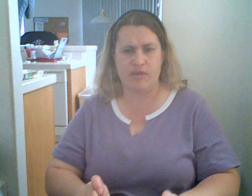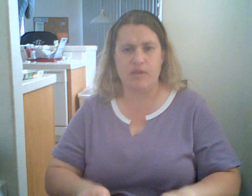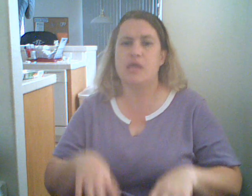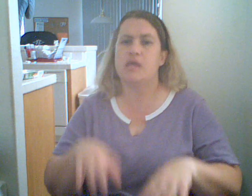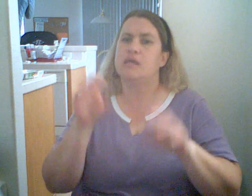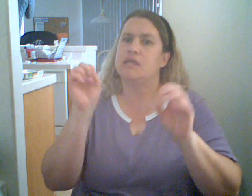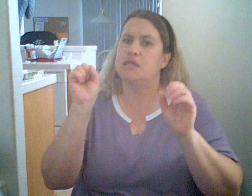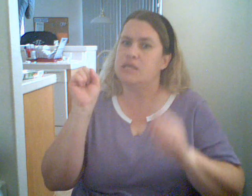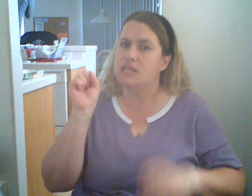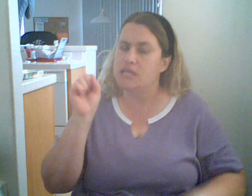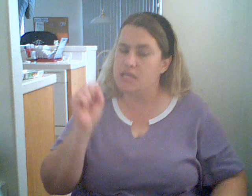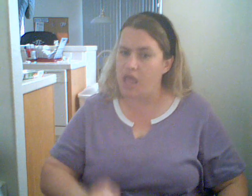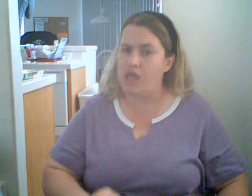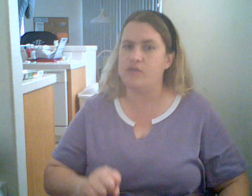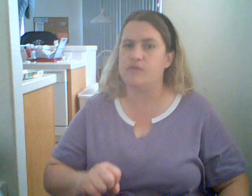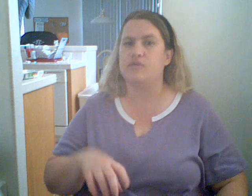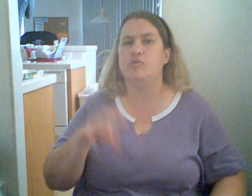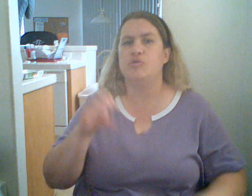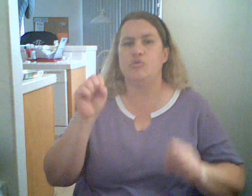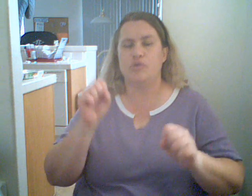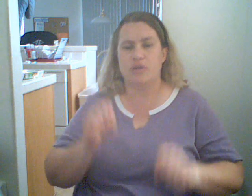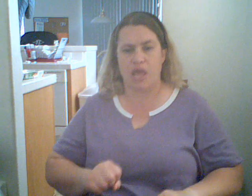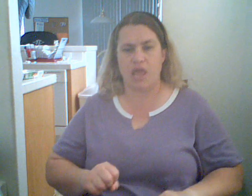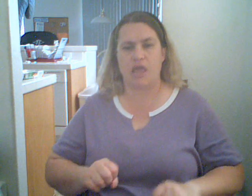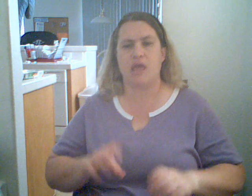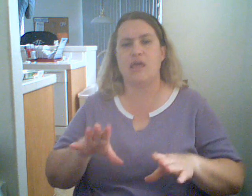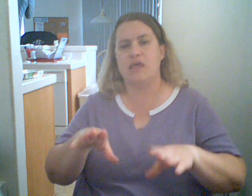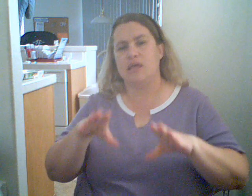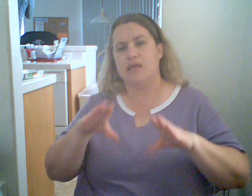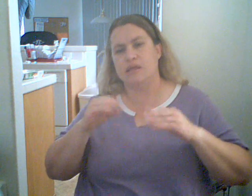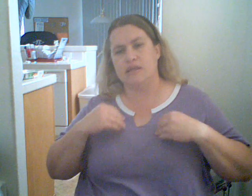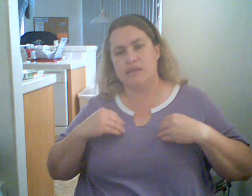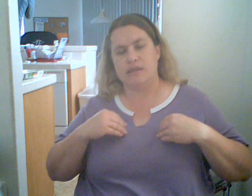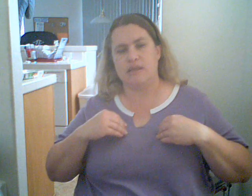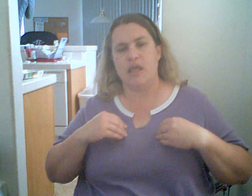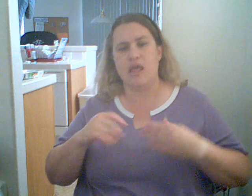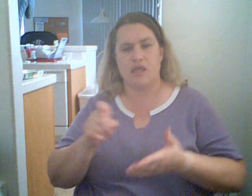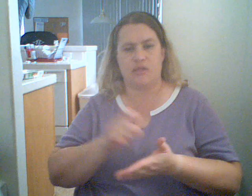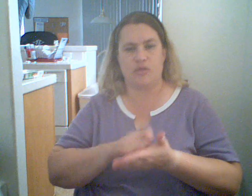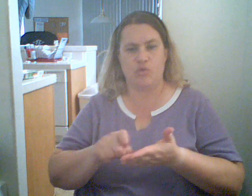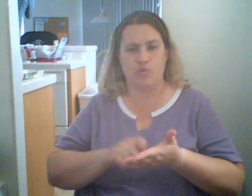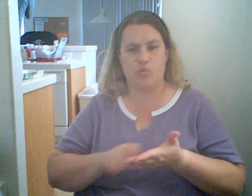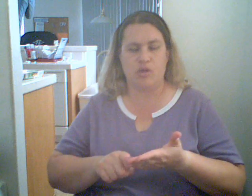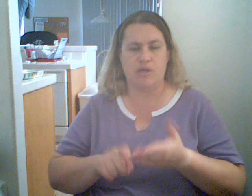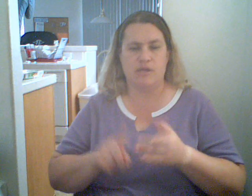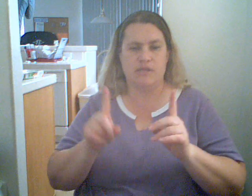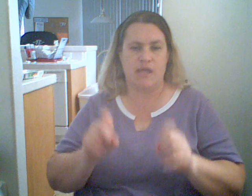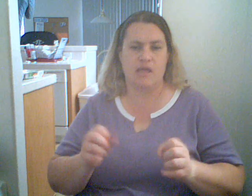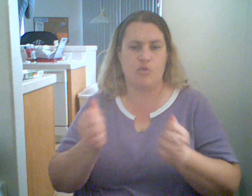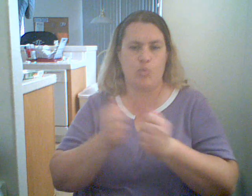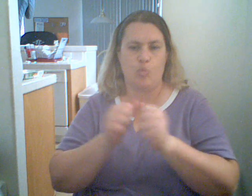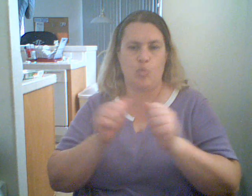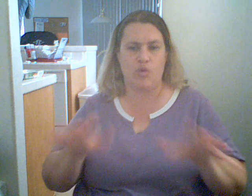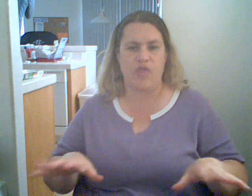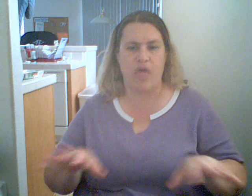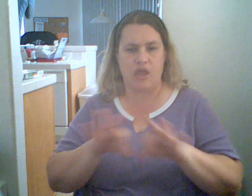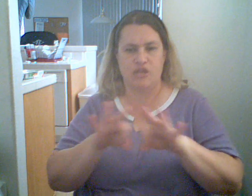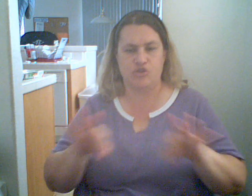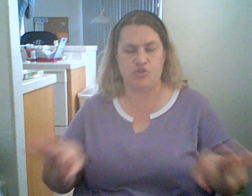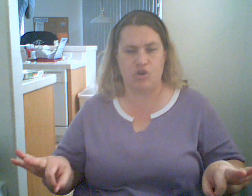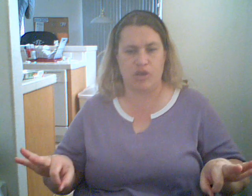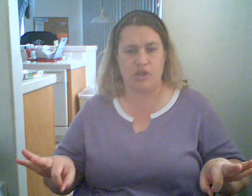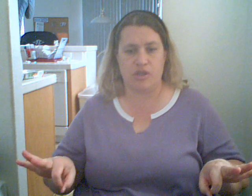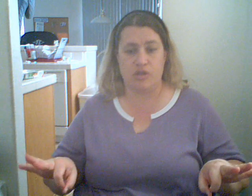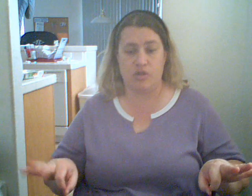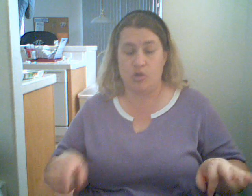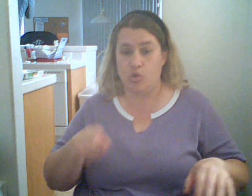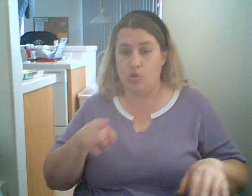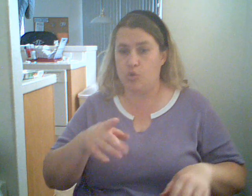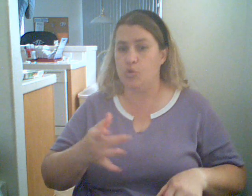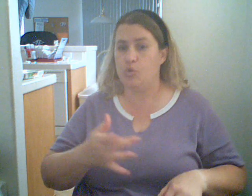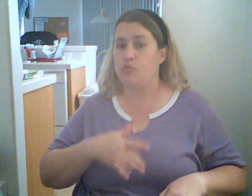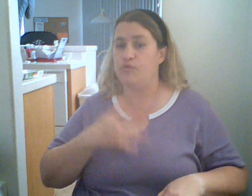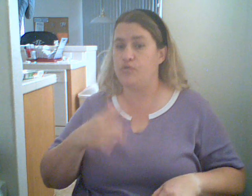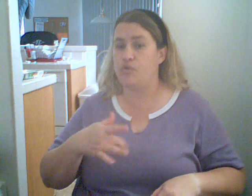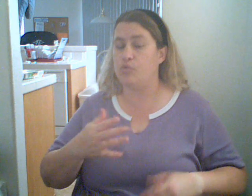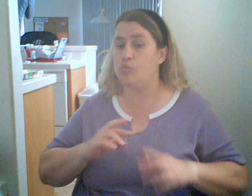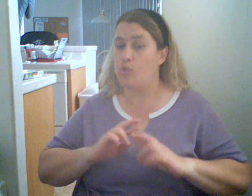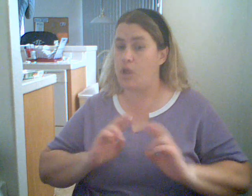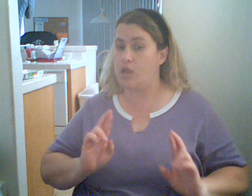may take the written test without having a degree. So as soon as you feel like you're ready to take the knowledge exam, go ahead